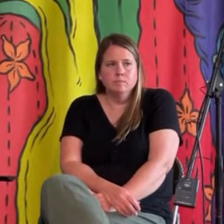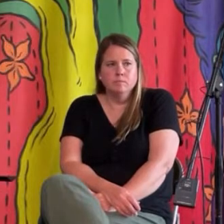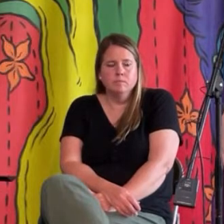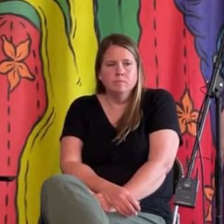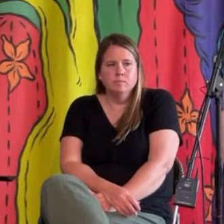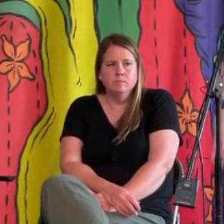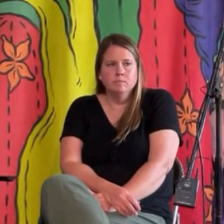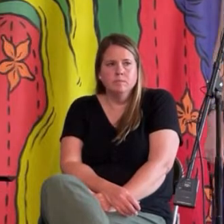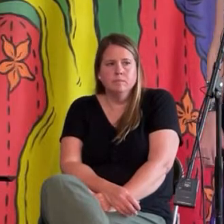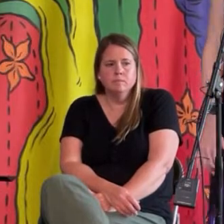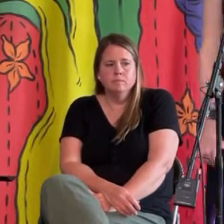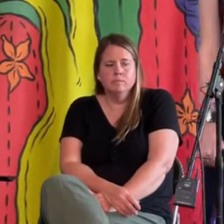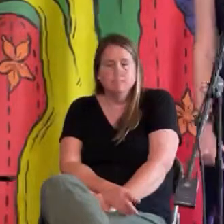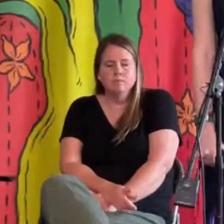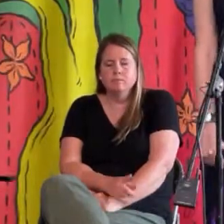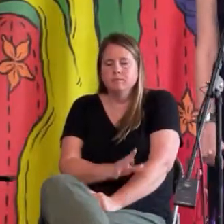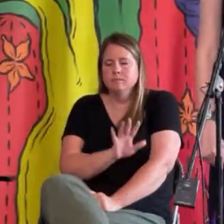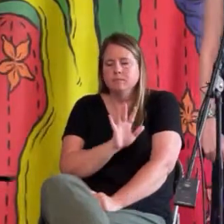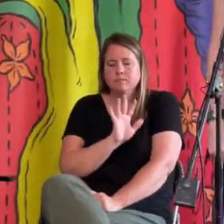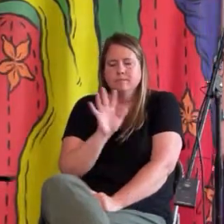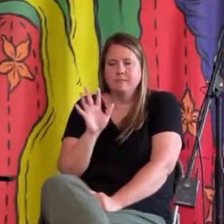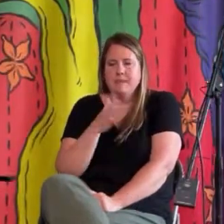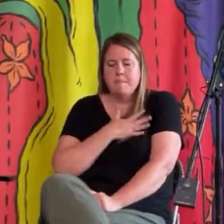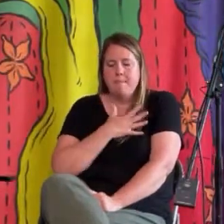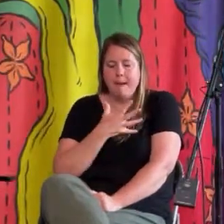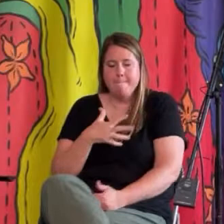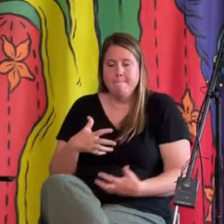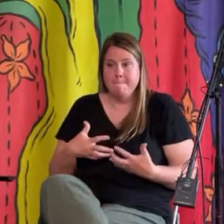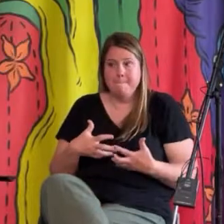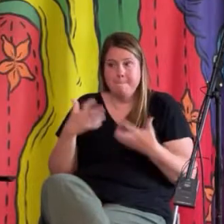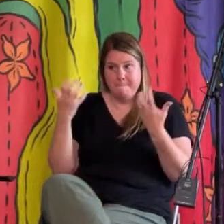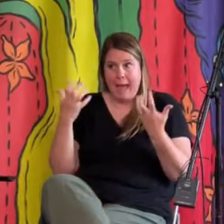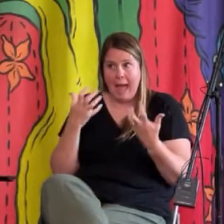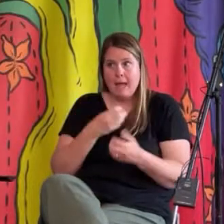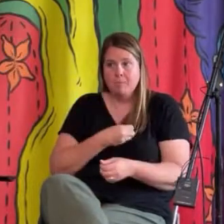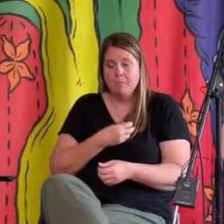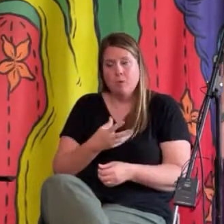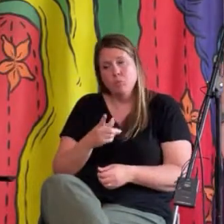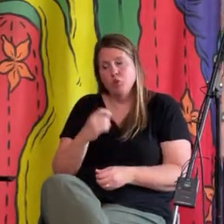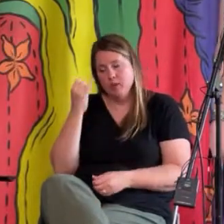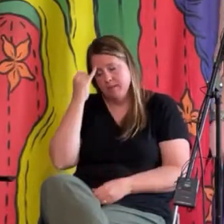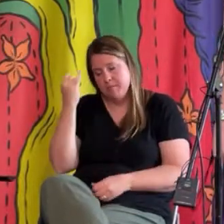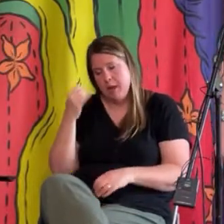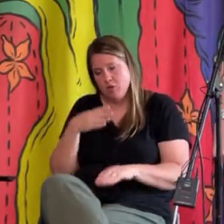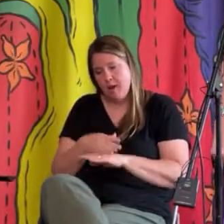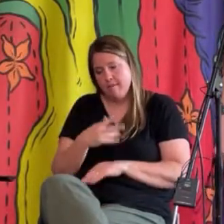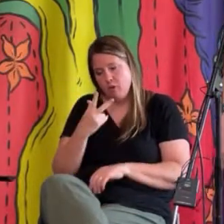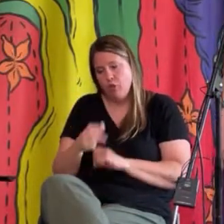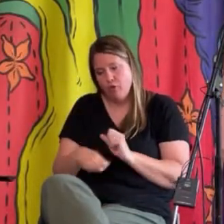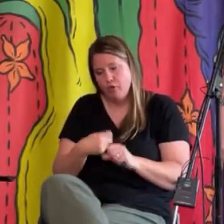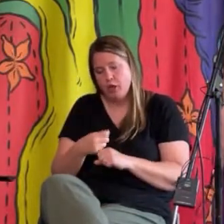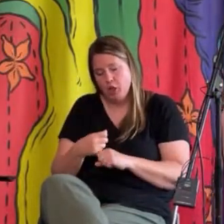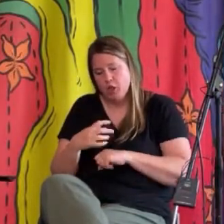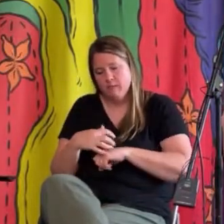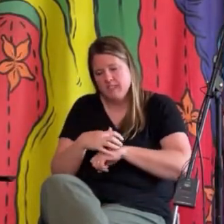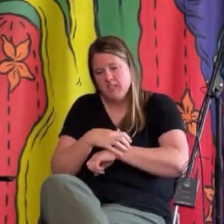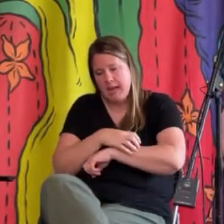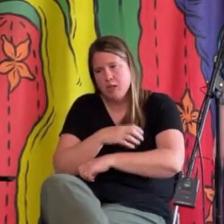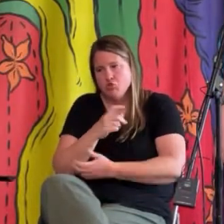Okay, this is my mad poem. As you might imagine, after 3 years of cancer treatment, I've got a little bit